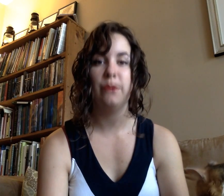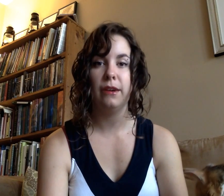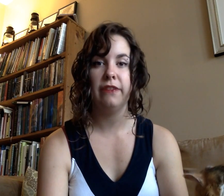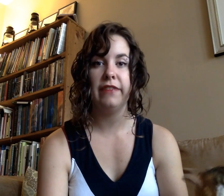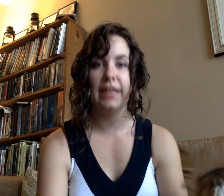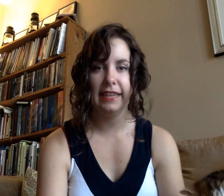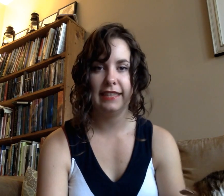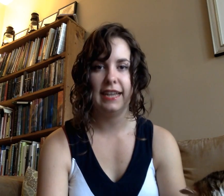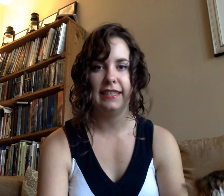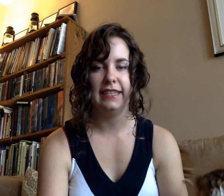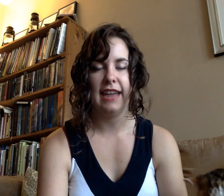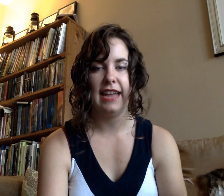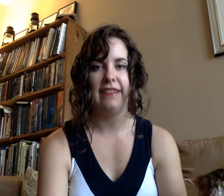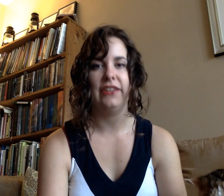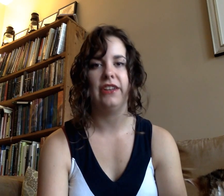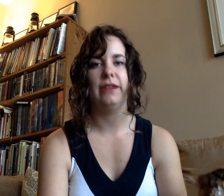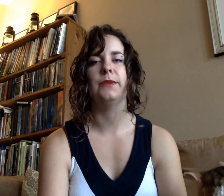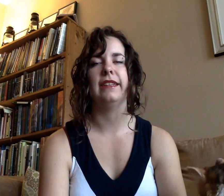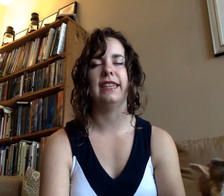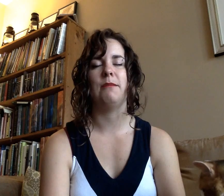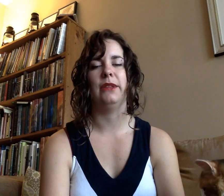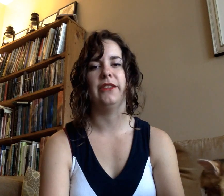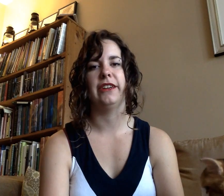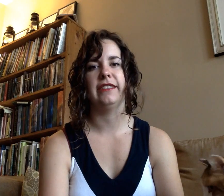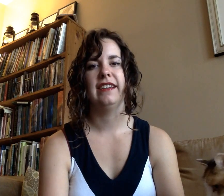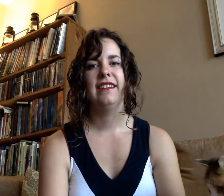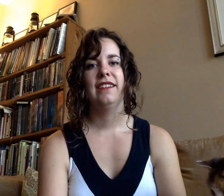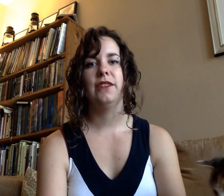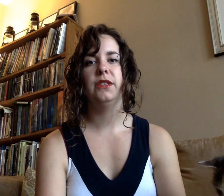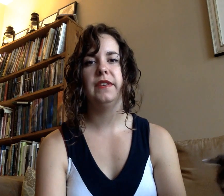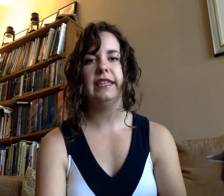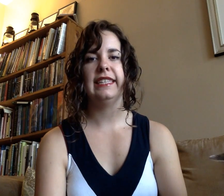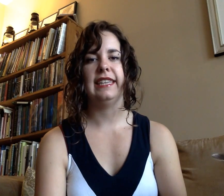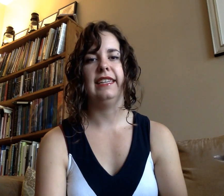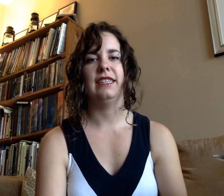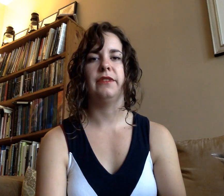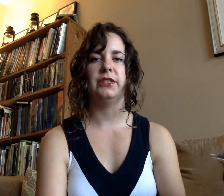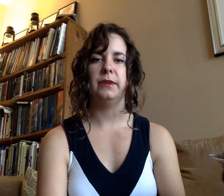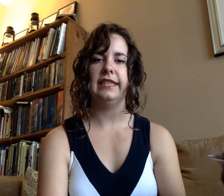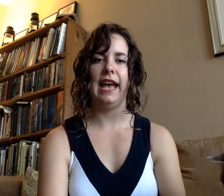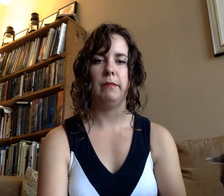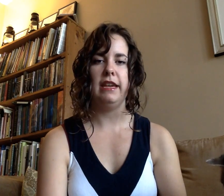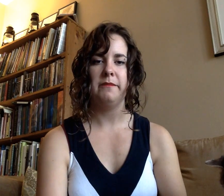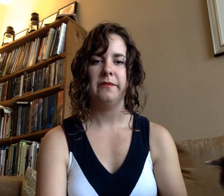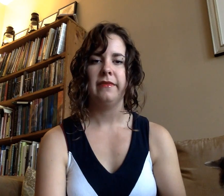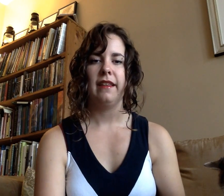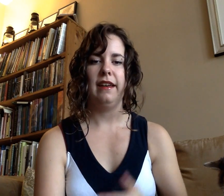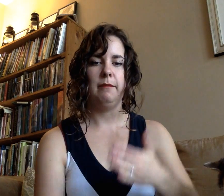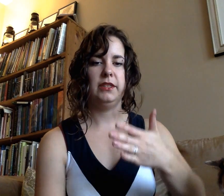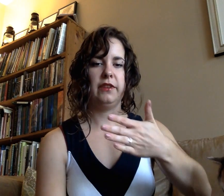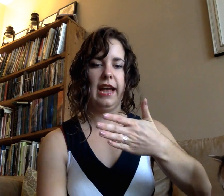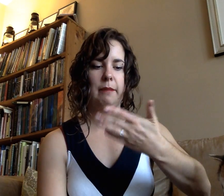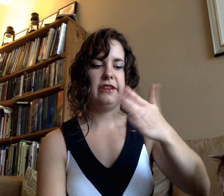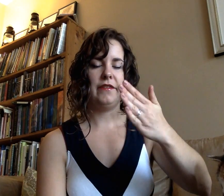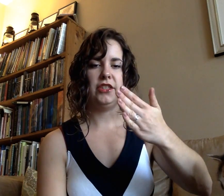4 feeling signs today, as well as a couple others. So those feeling signs, the first one is happy. So for happy, you have your